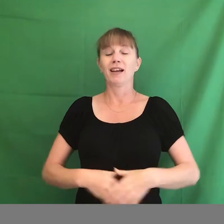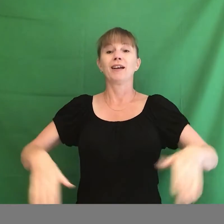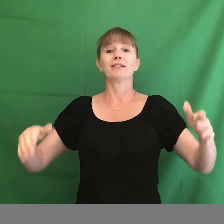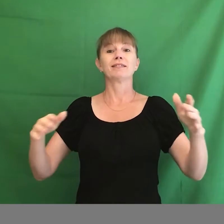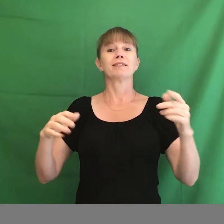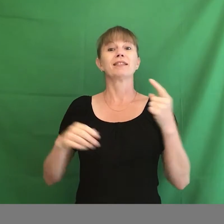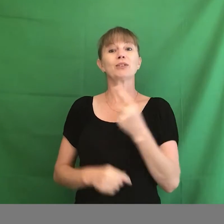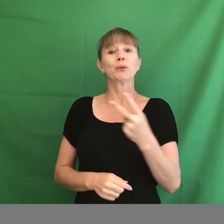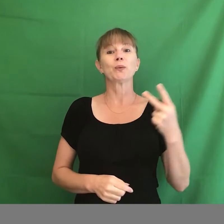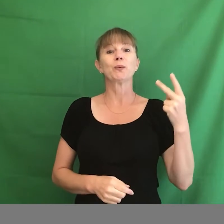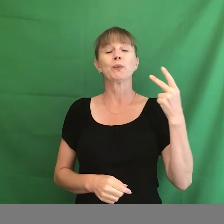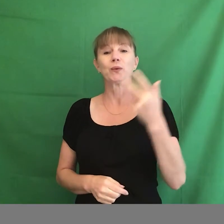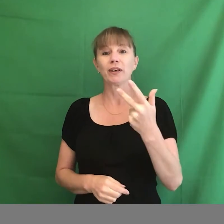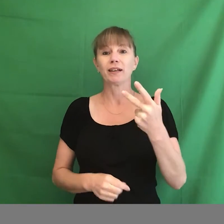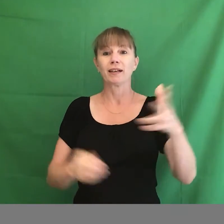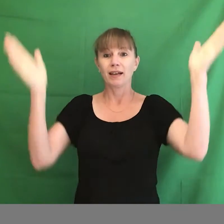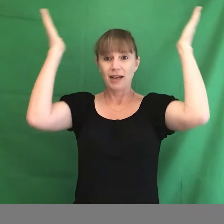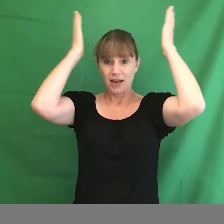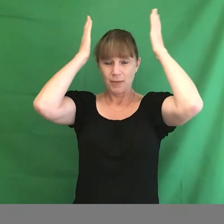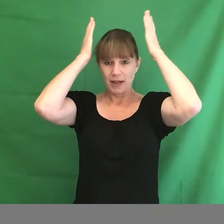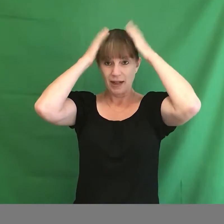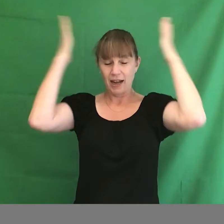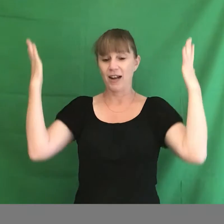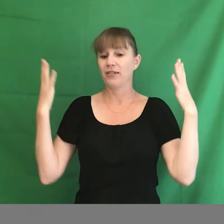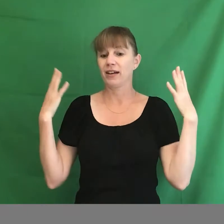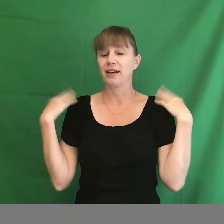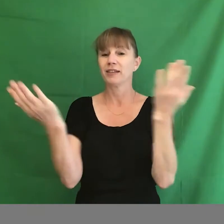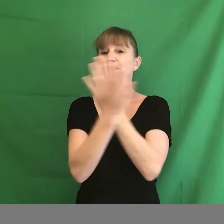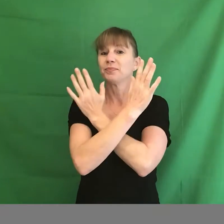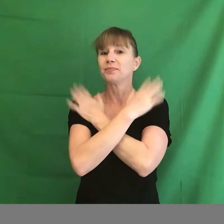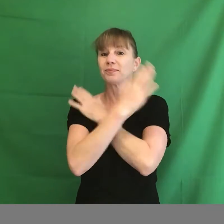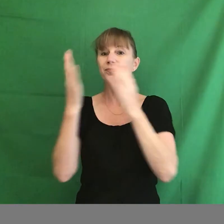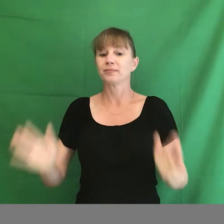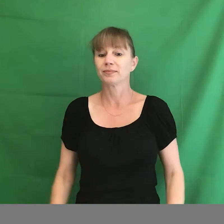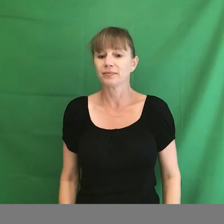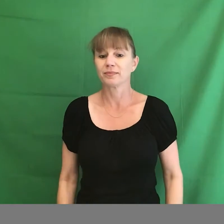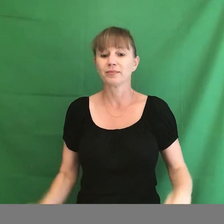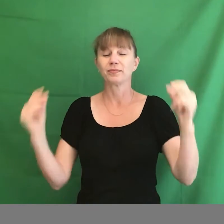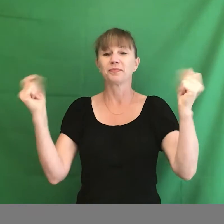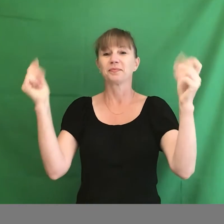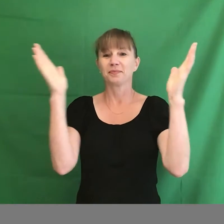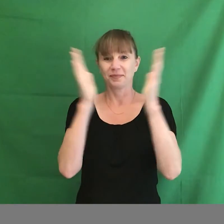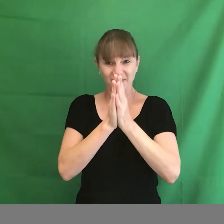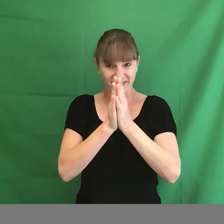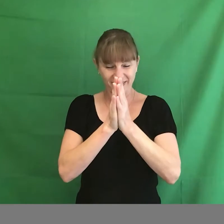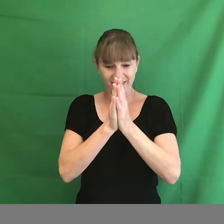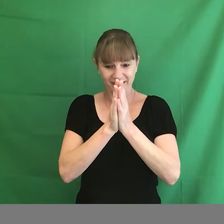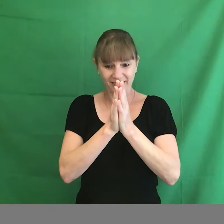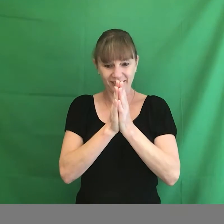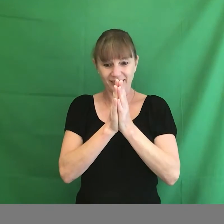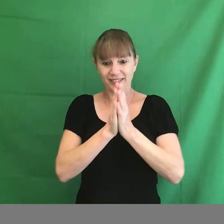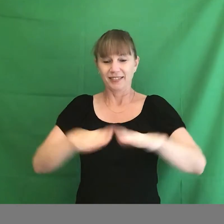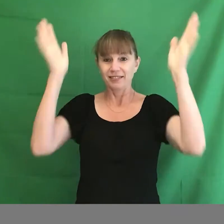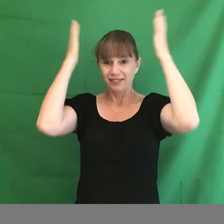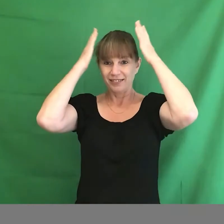Ready? 1, 2, 3. I'm alive, alert, awake,